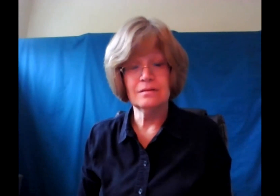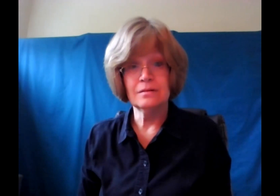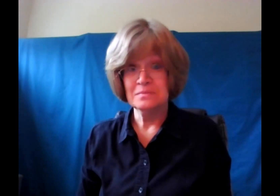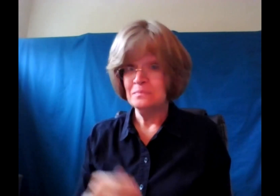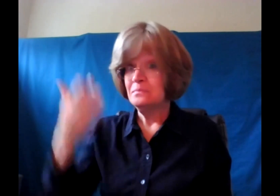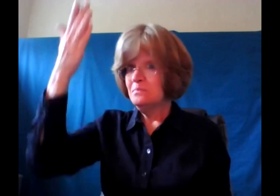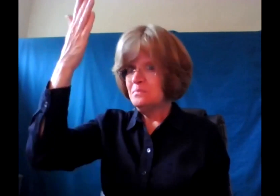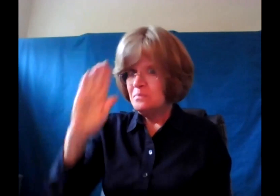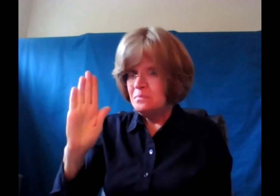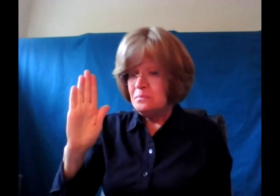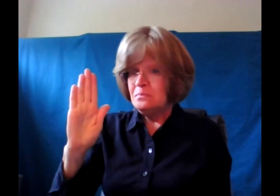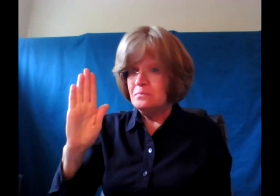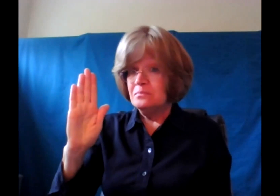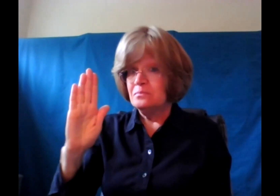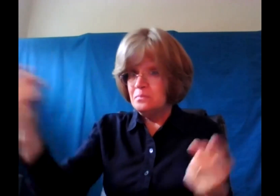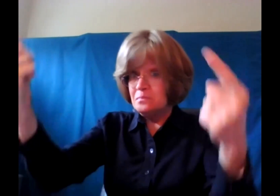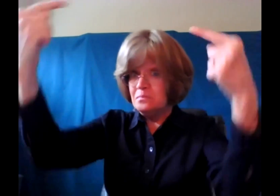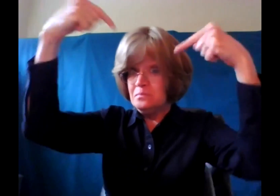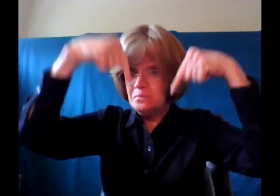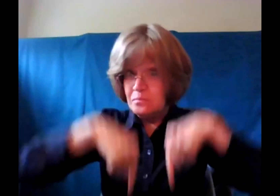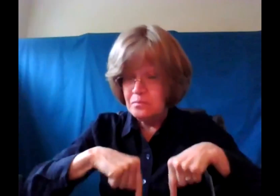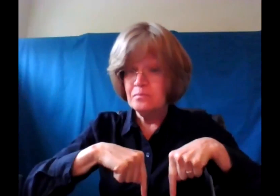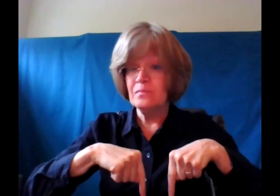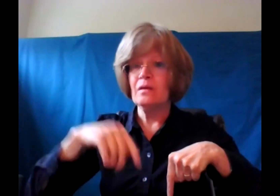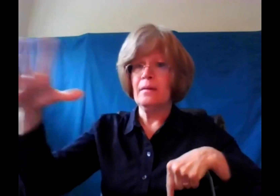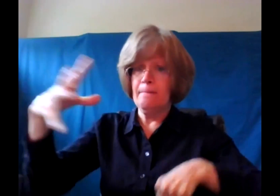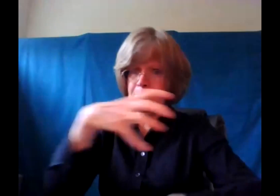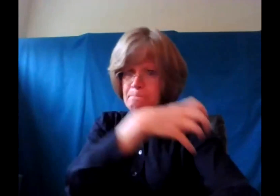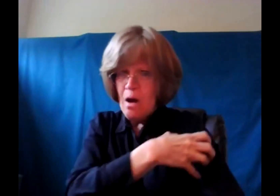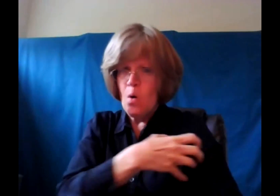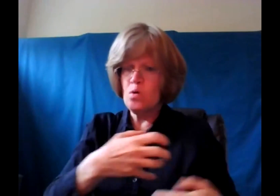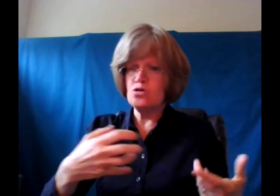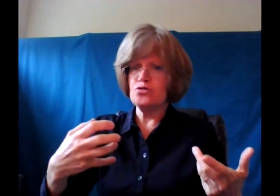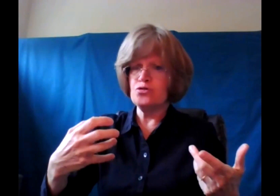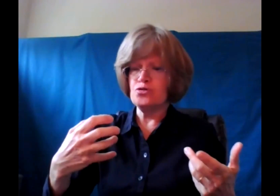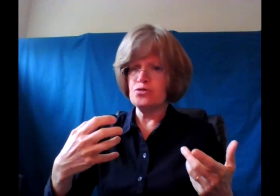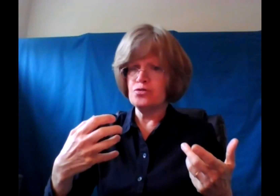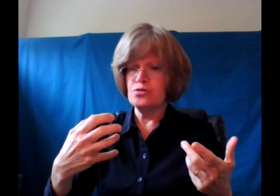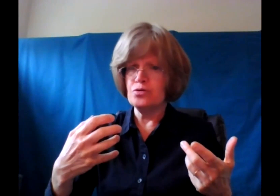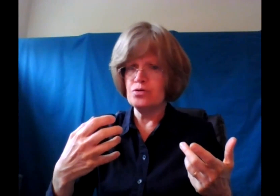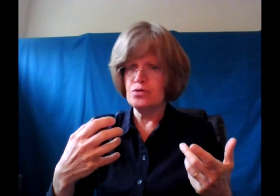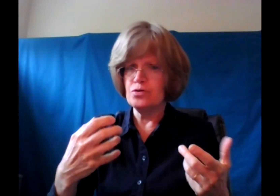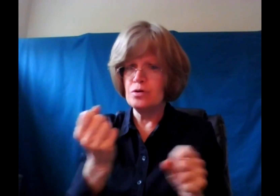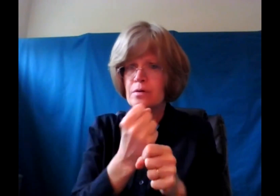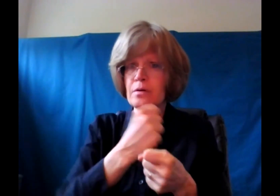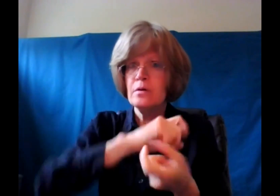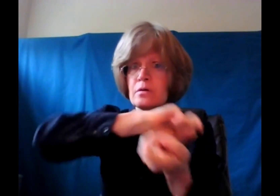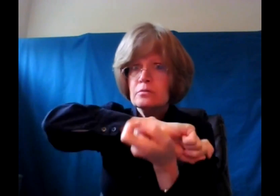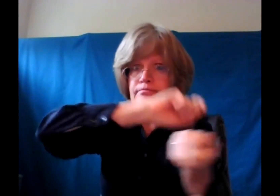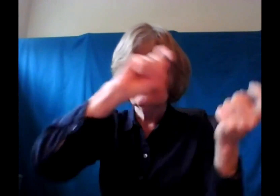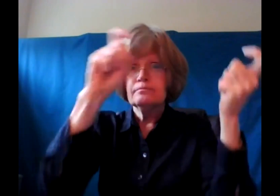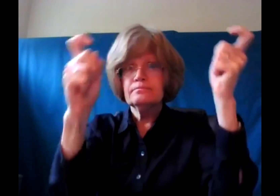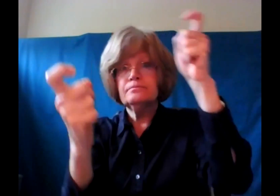You see, when God comes in his powerful way, it creates a